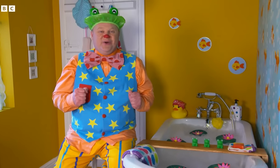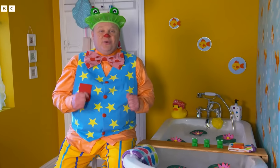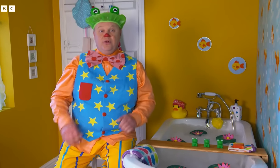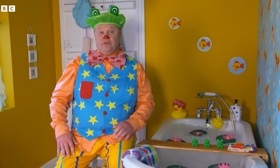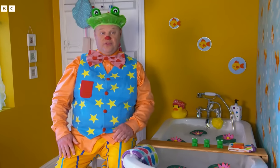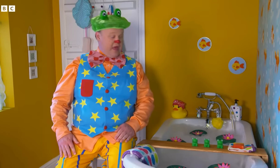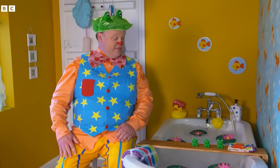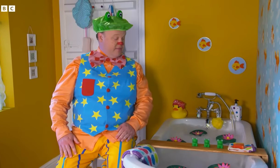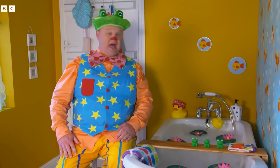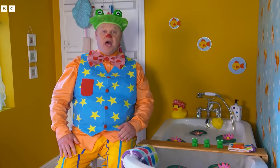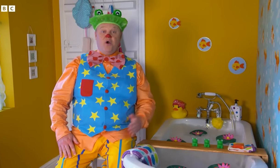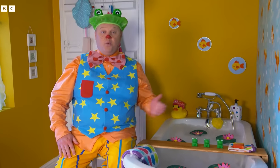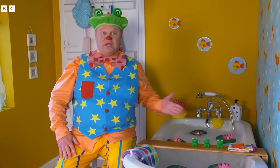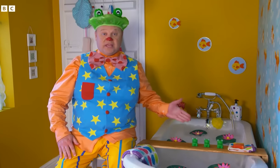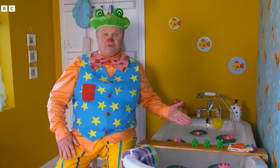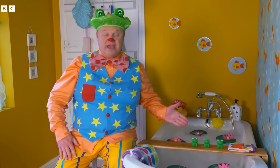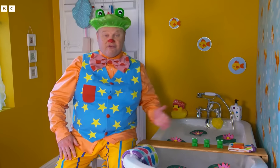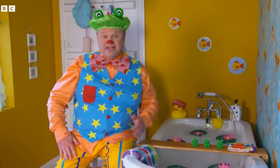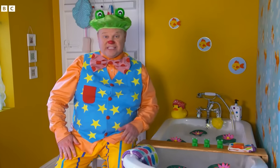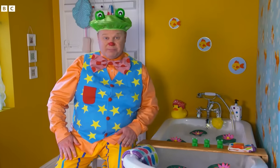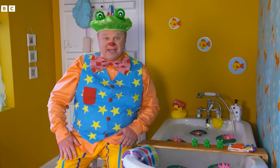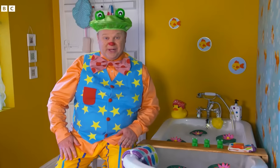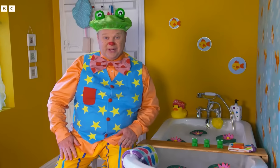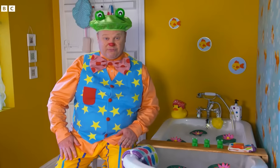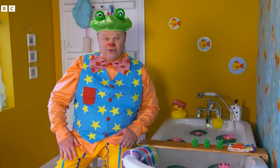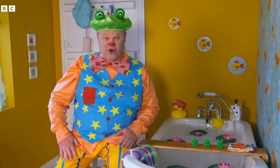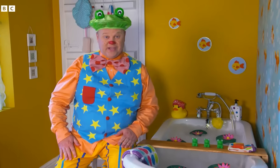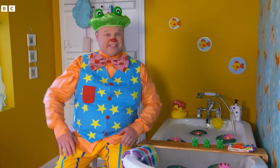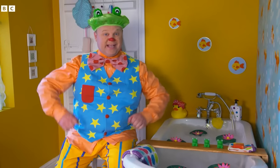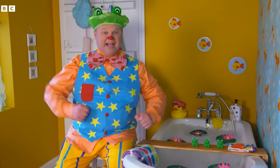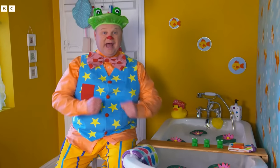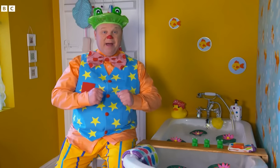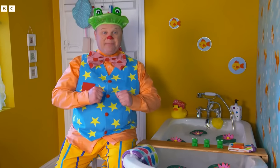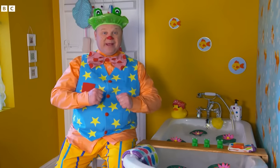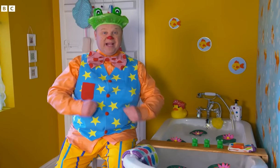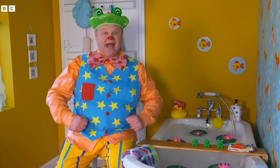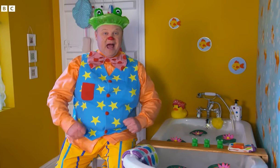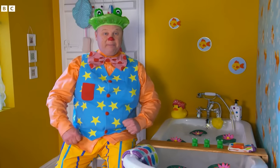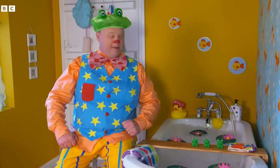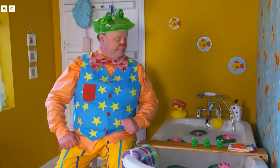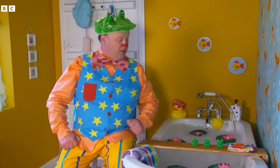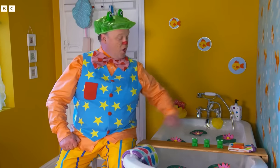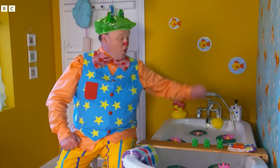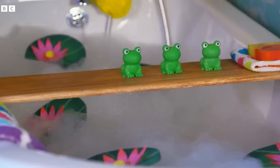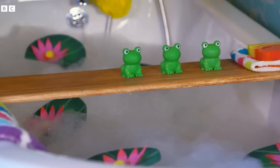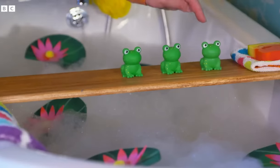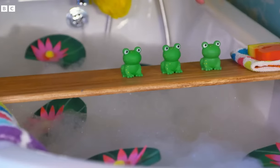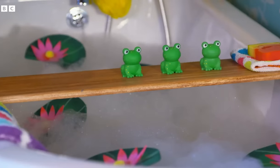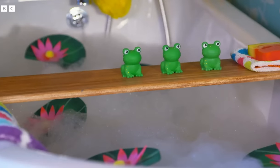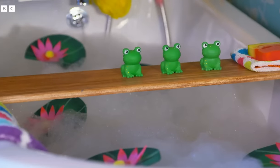cool. Then there were three green speckled frogs. Glub, glub!